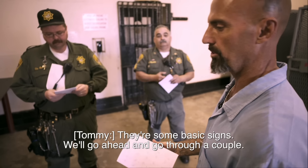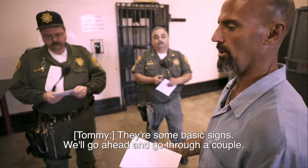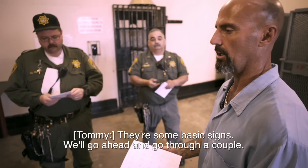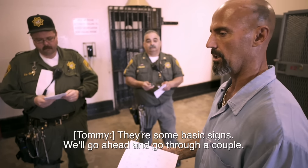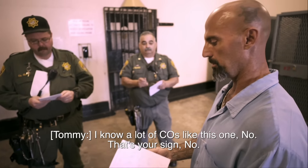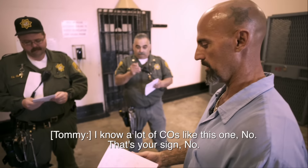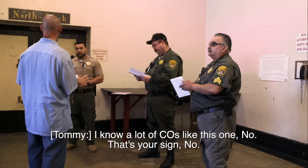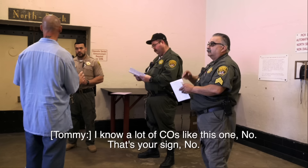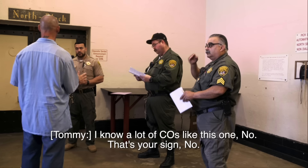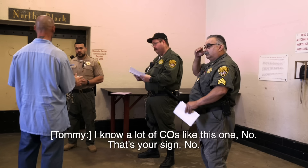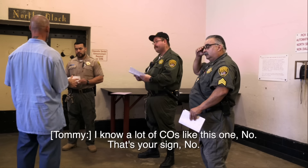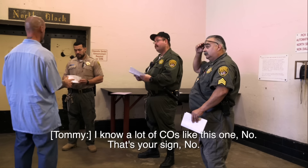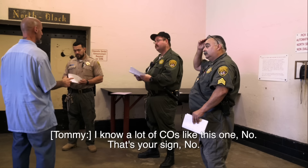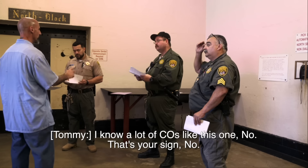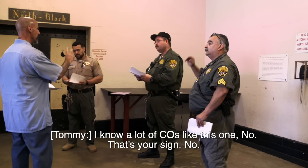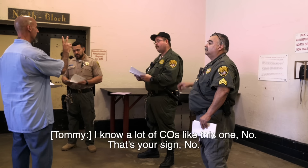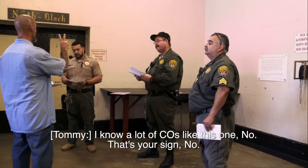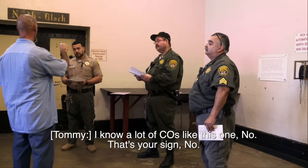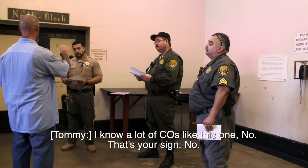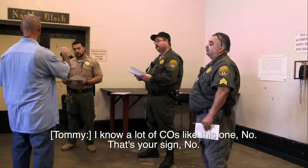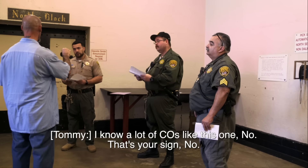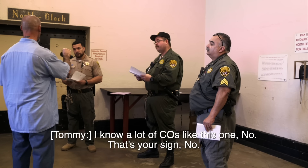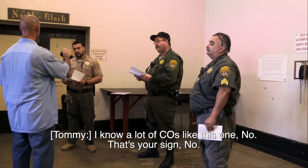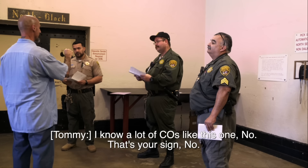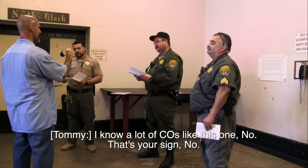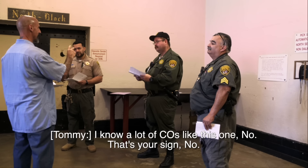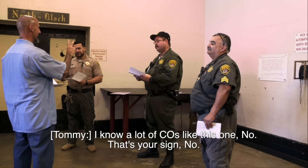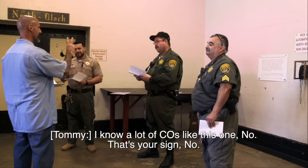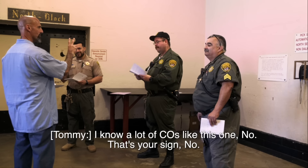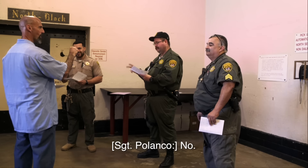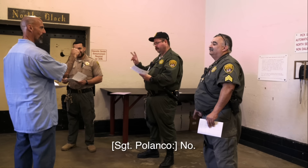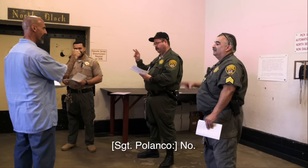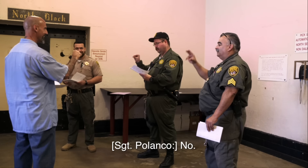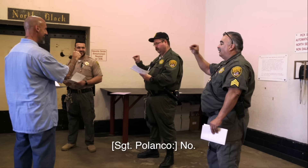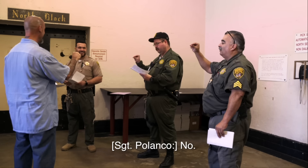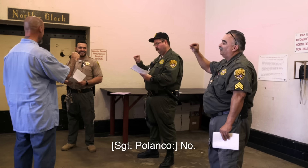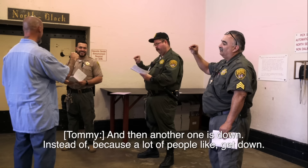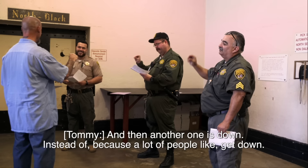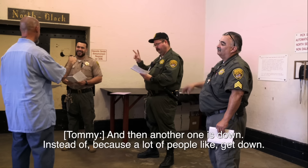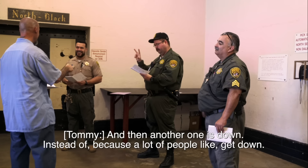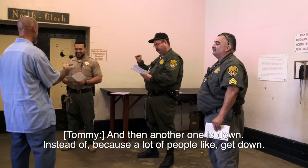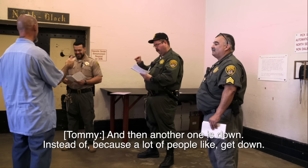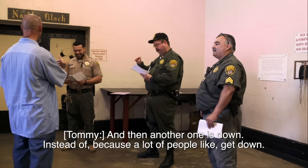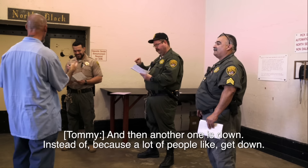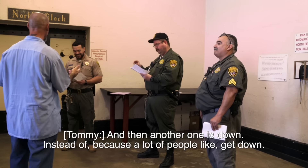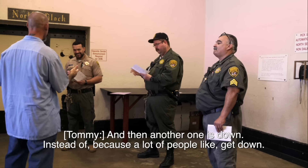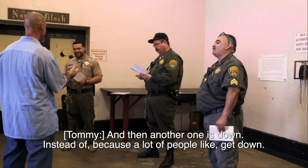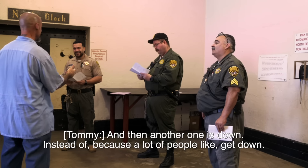a couple. You know, a lot of COs like this one, no. That's your sign, no. And then another one is